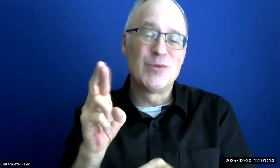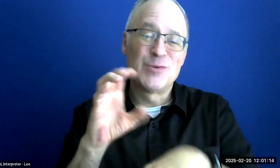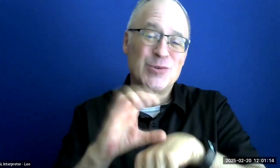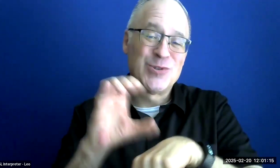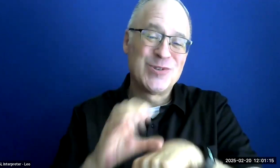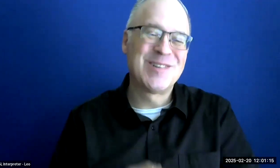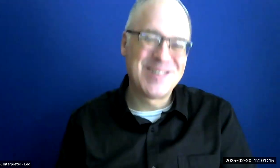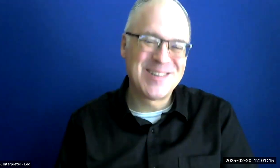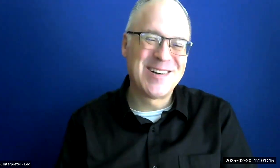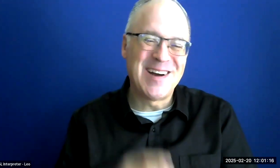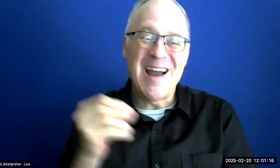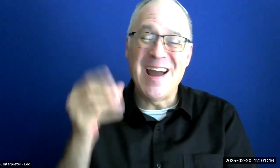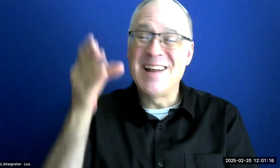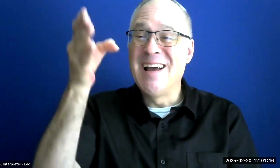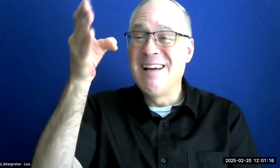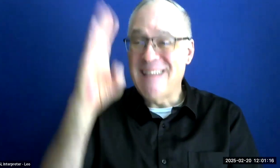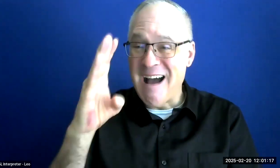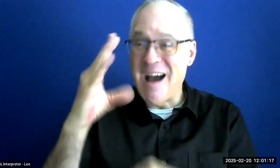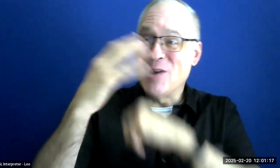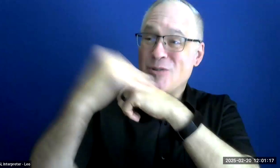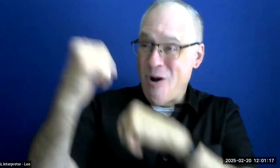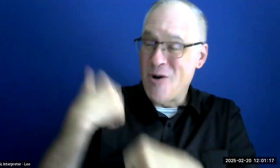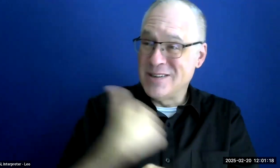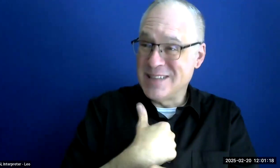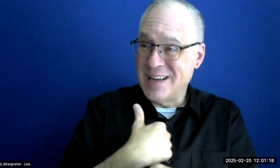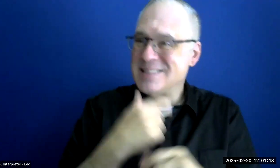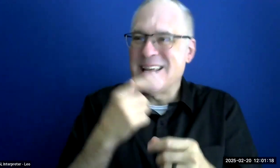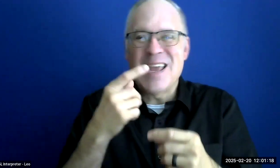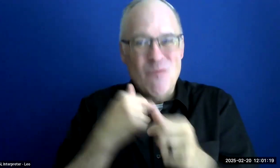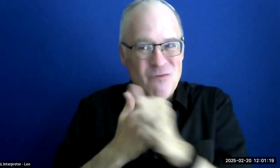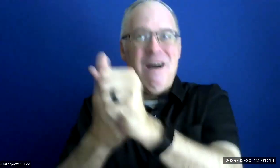you, even if the church hasn't already blessed it.